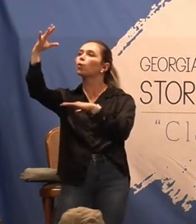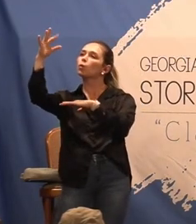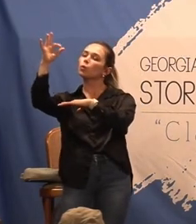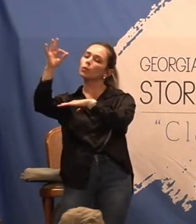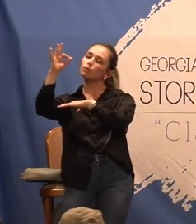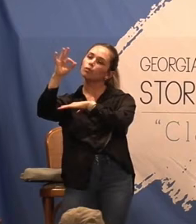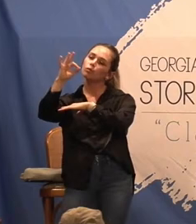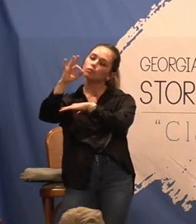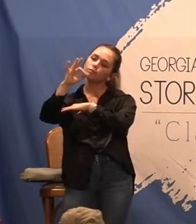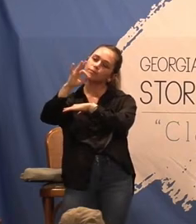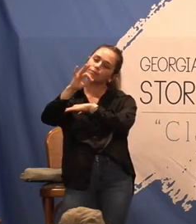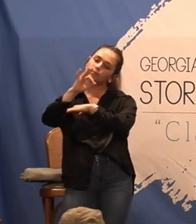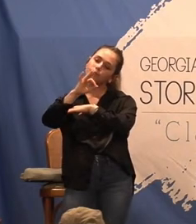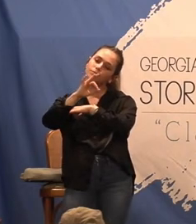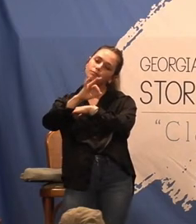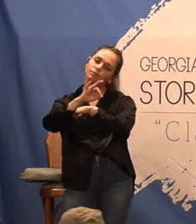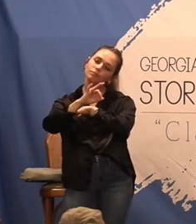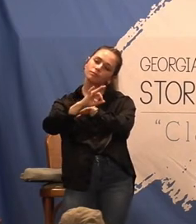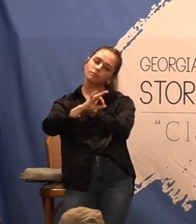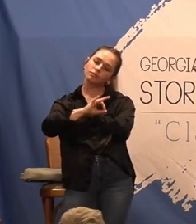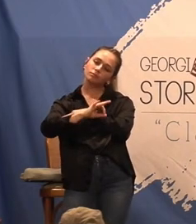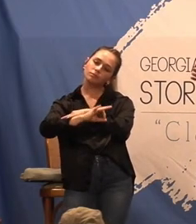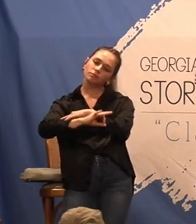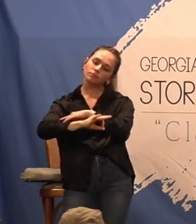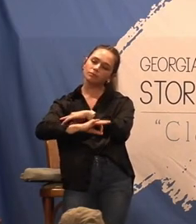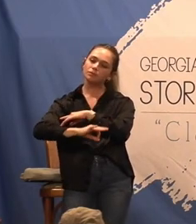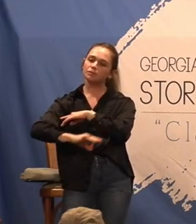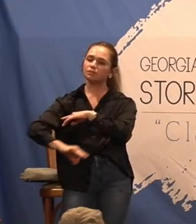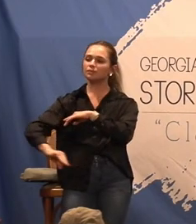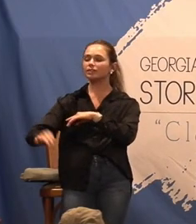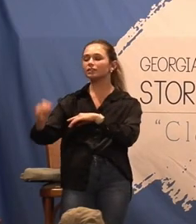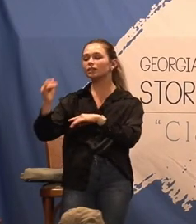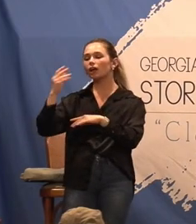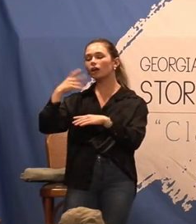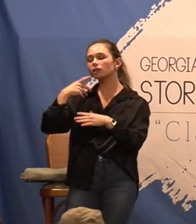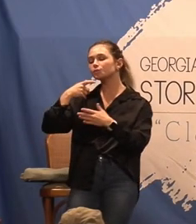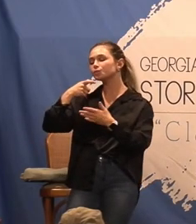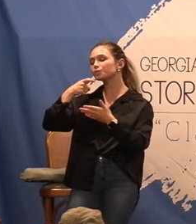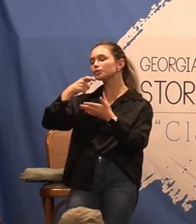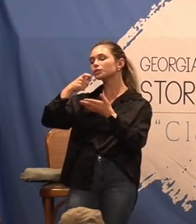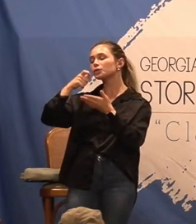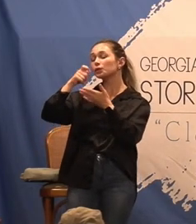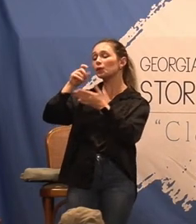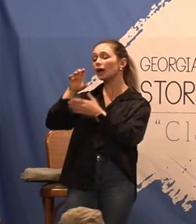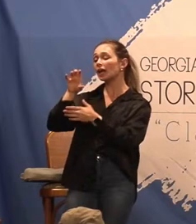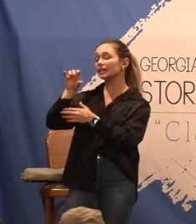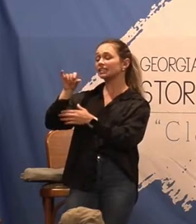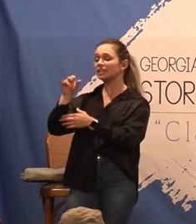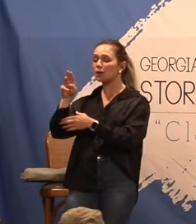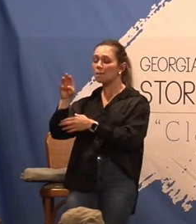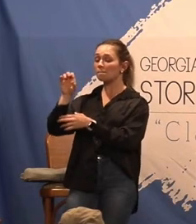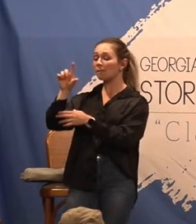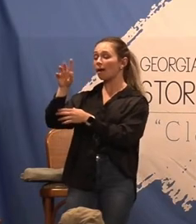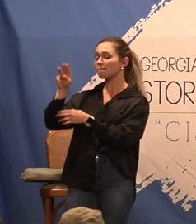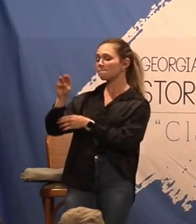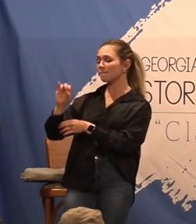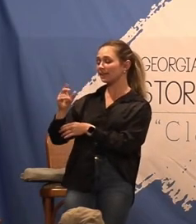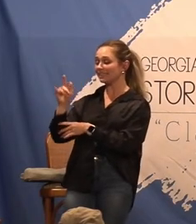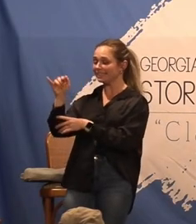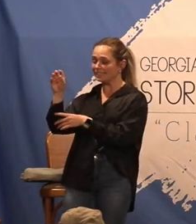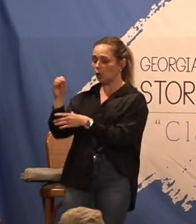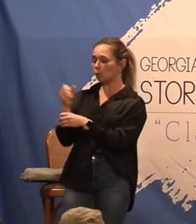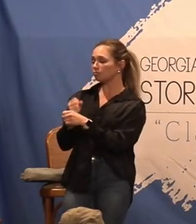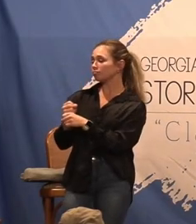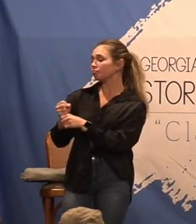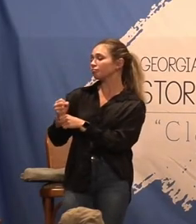the golden Italian hills and I sip caramel macchiato across